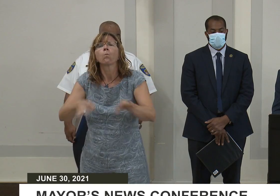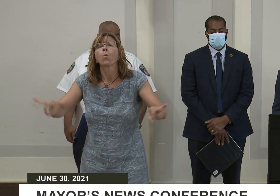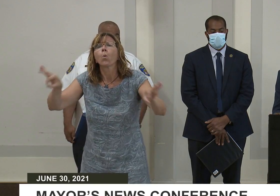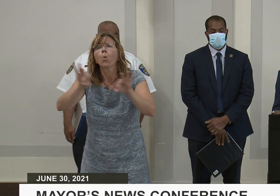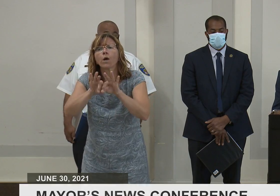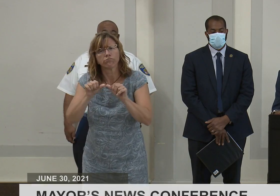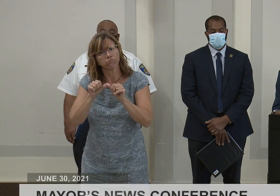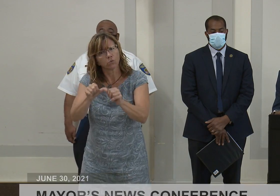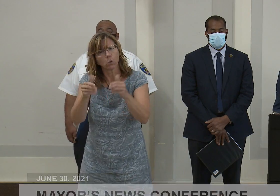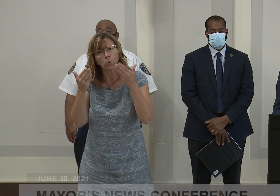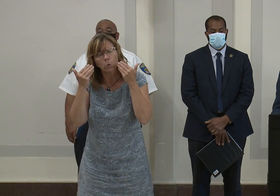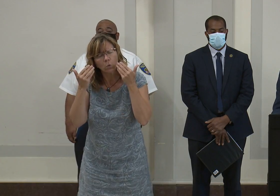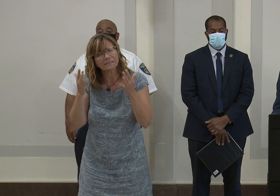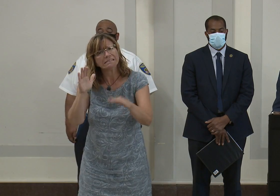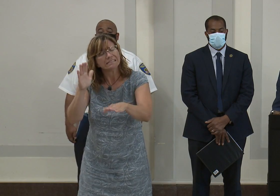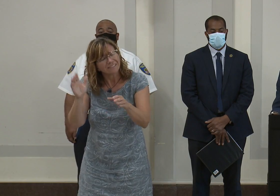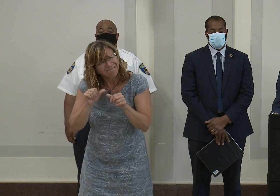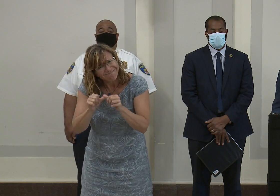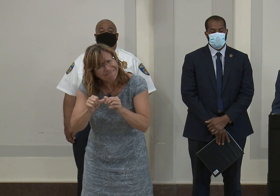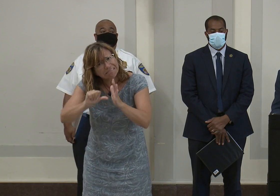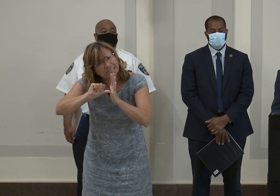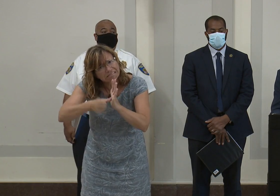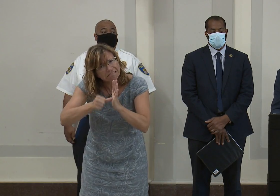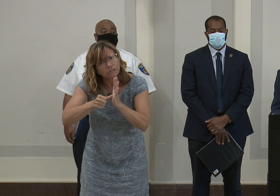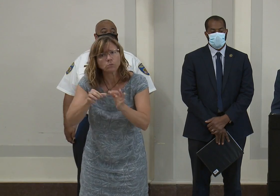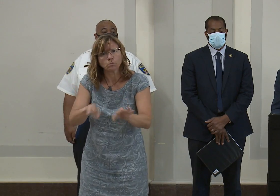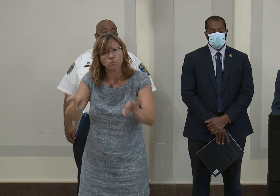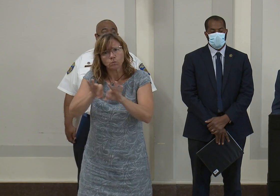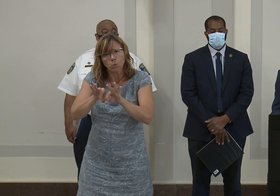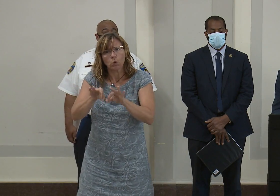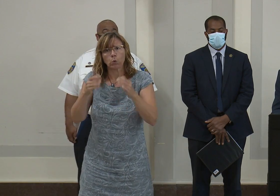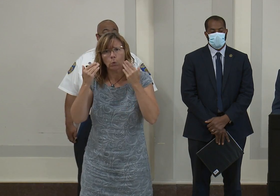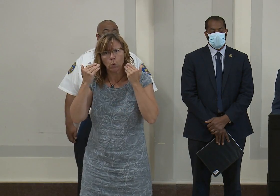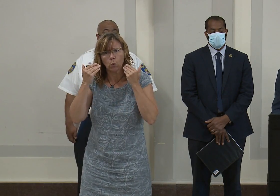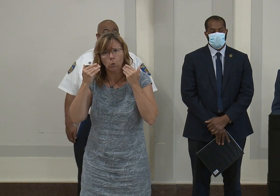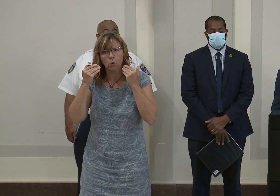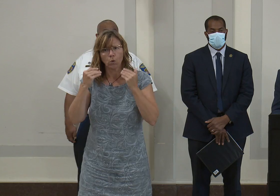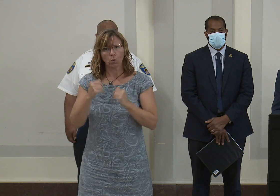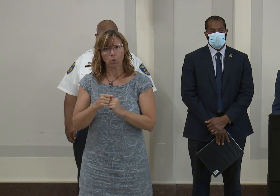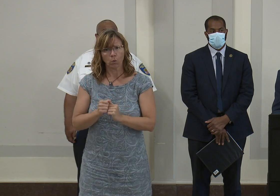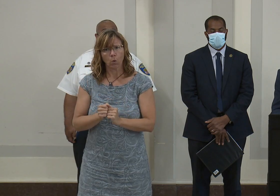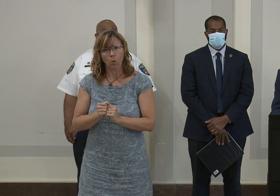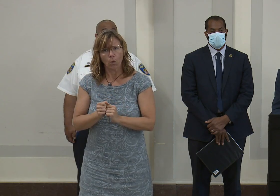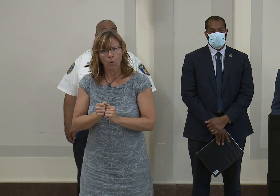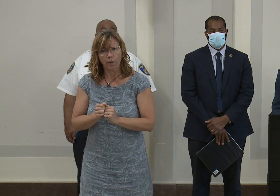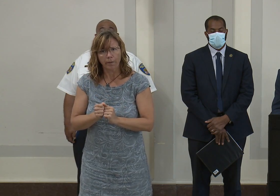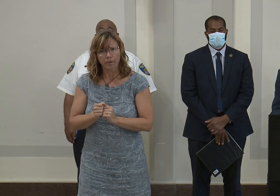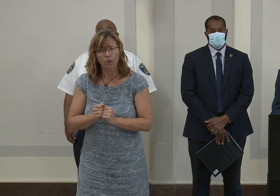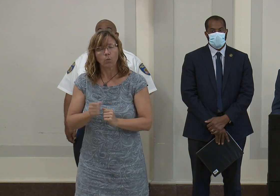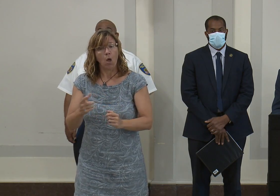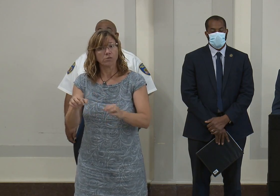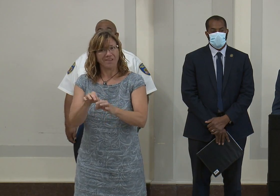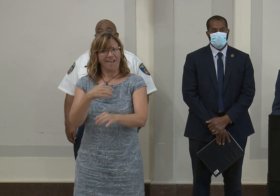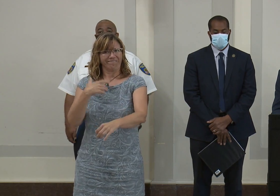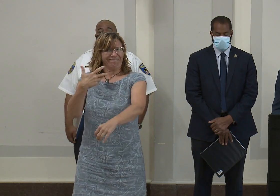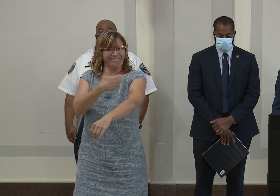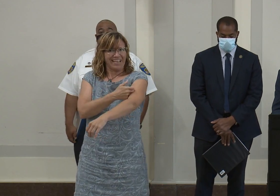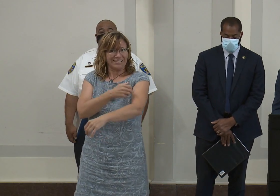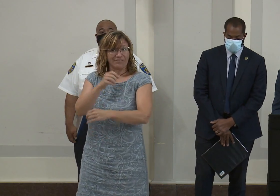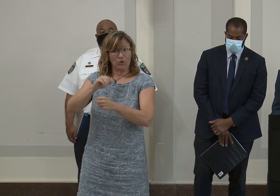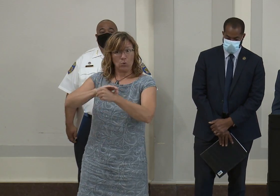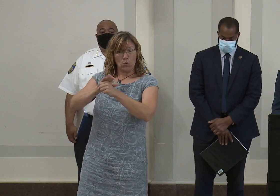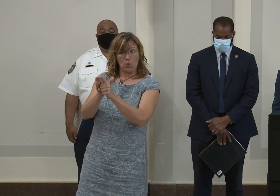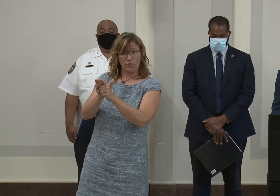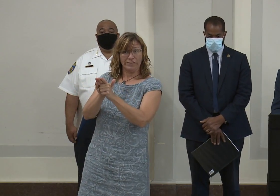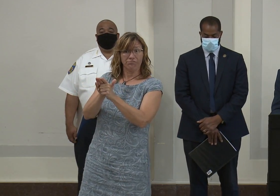continue to get vaccinated with the COVID-19 vaccination. As of today, 59.4% of